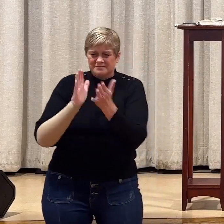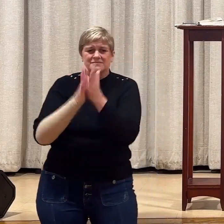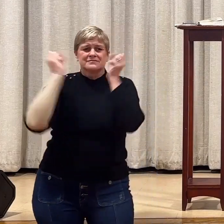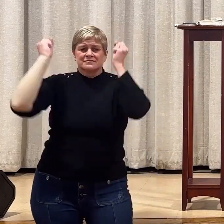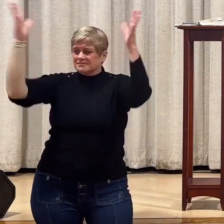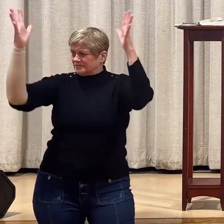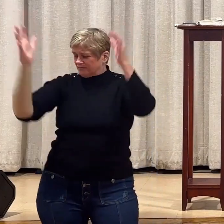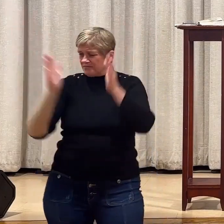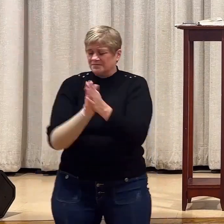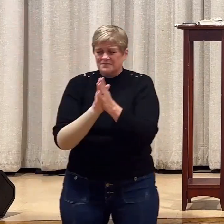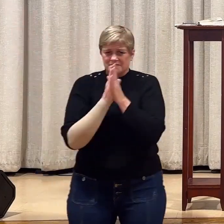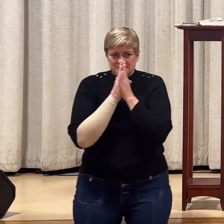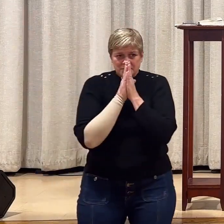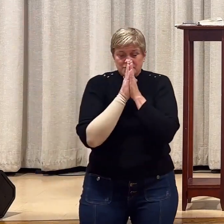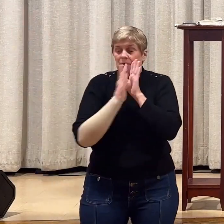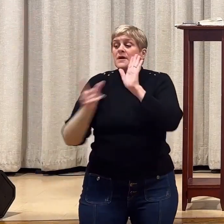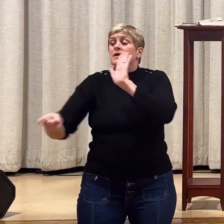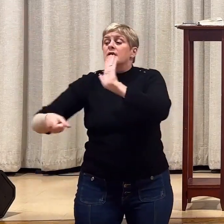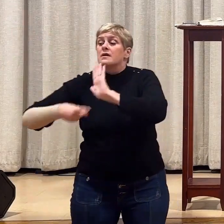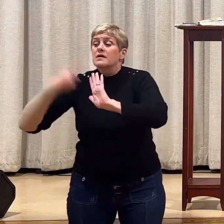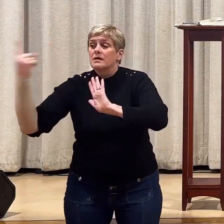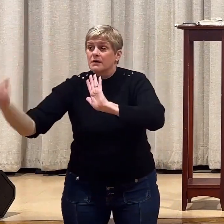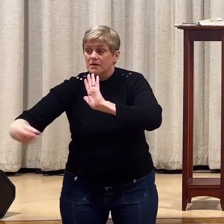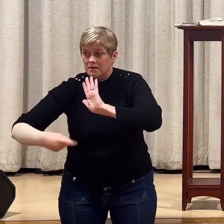Hallelujah. But sometimes